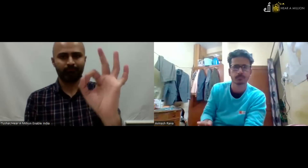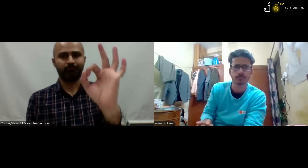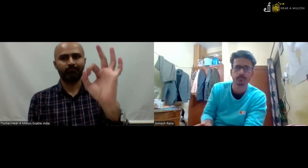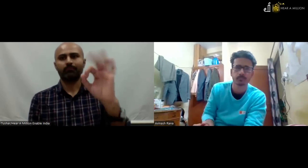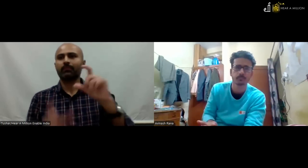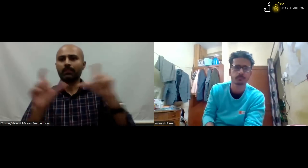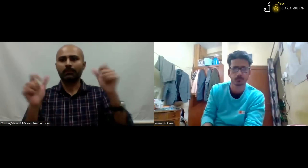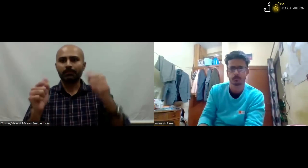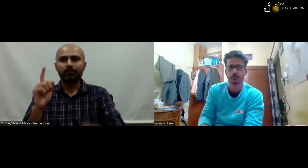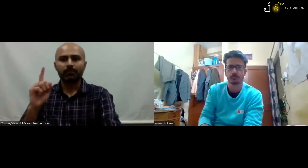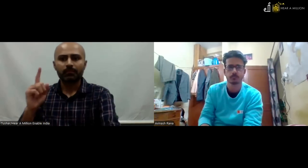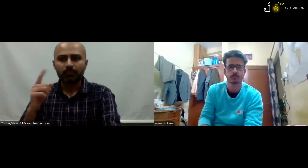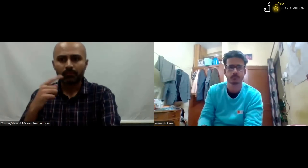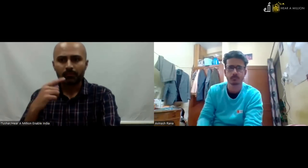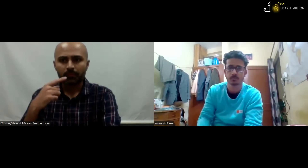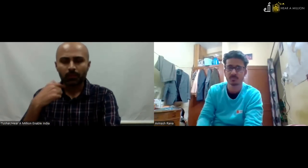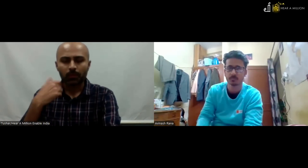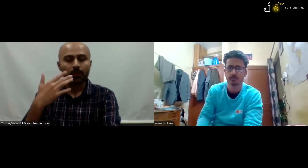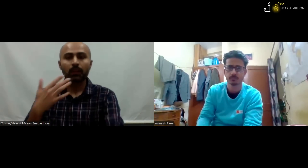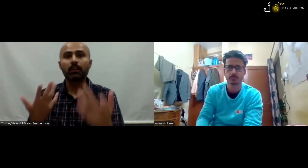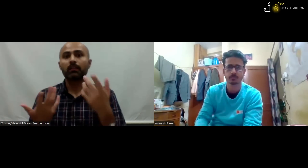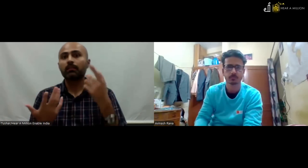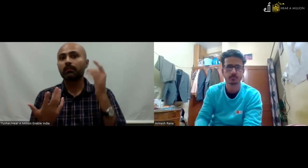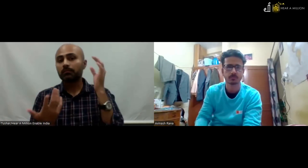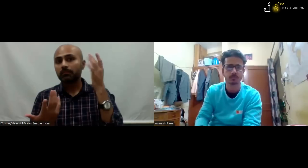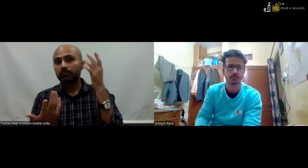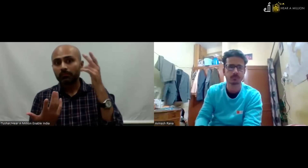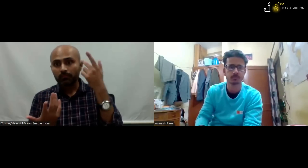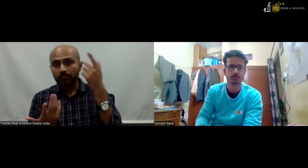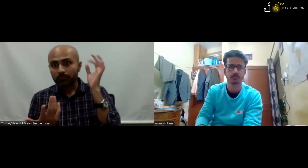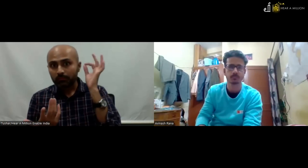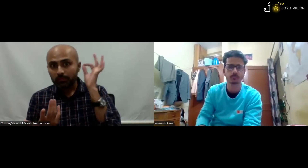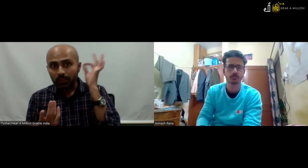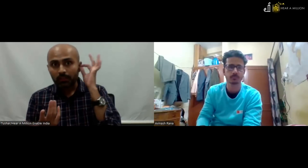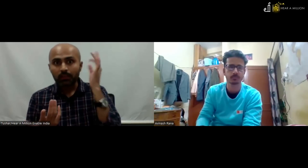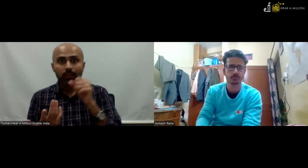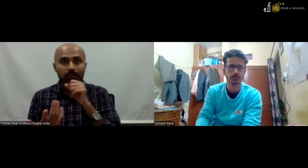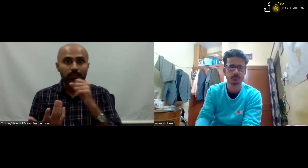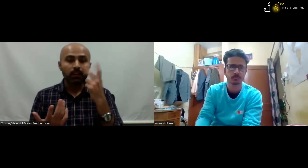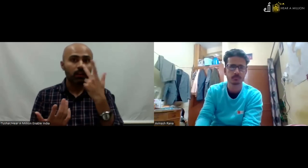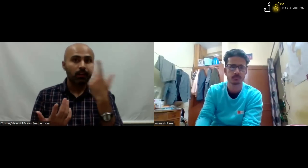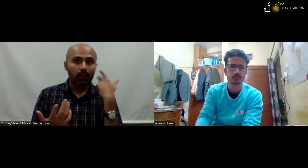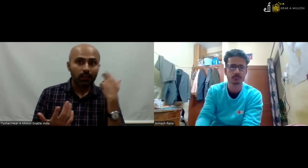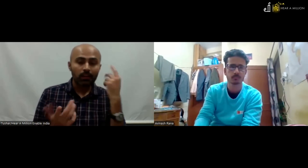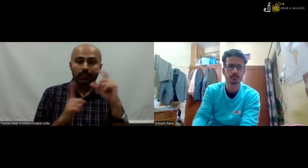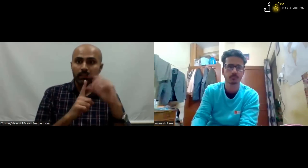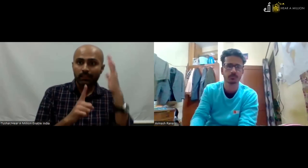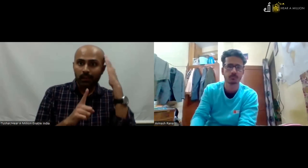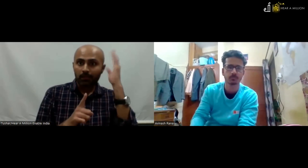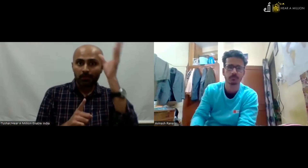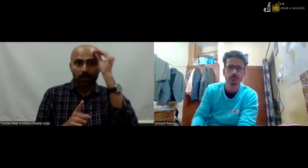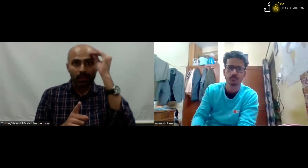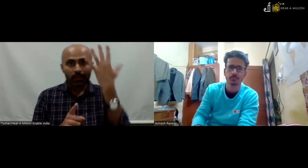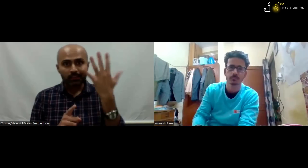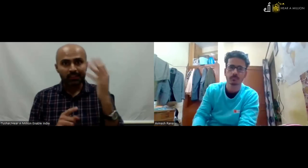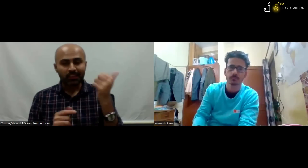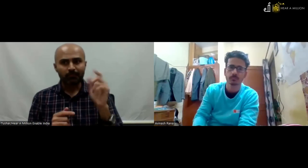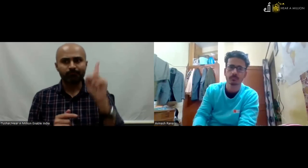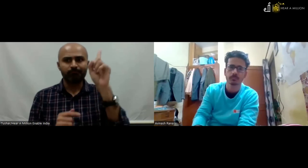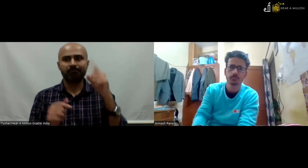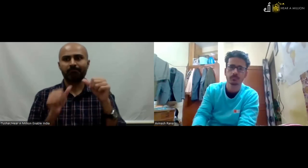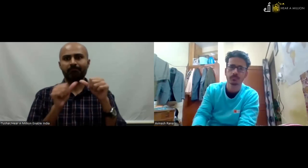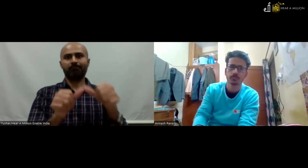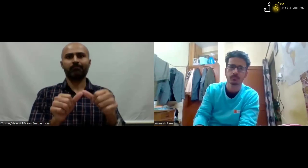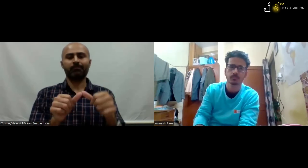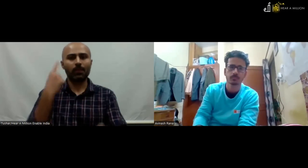for the license, right? So how I can, solve that situation? Okay, Anuj or